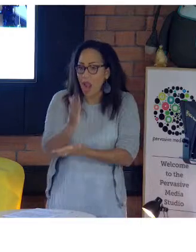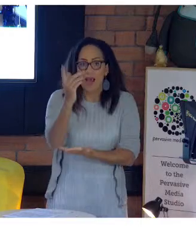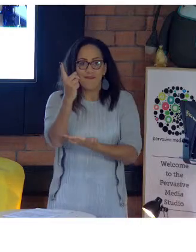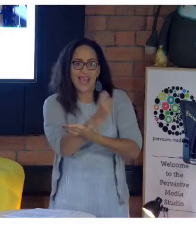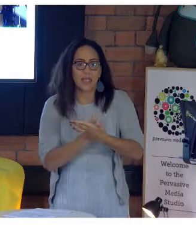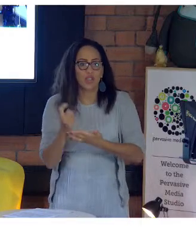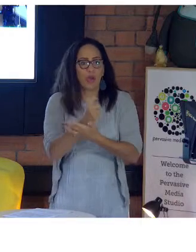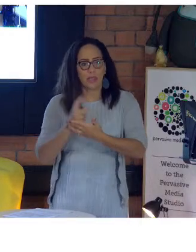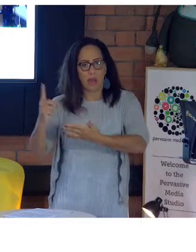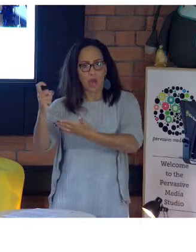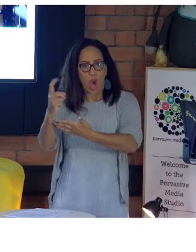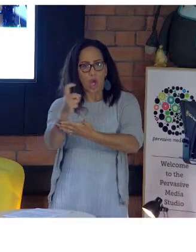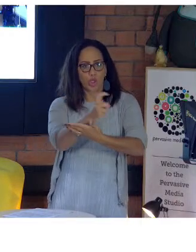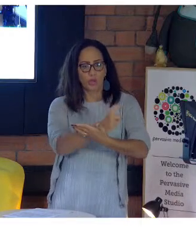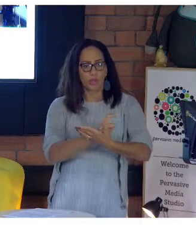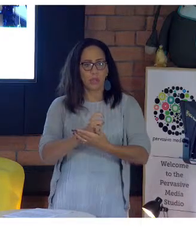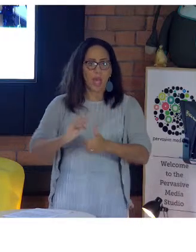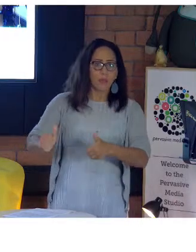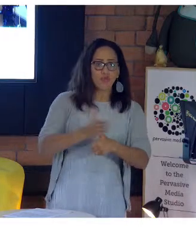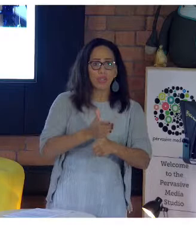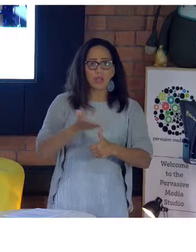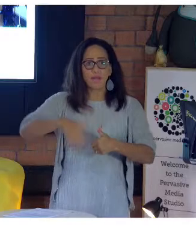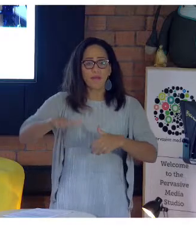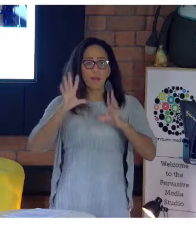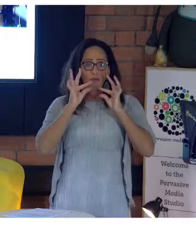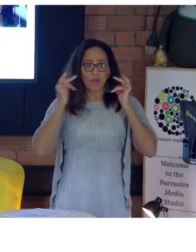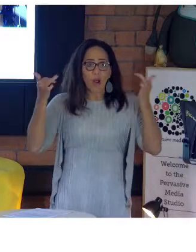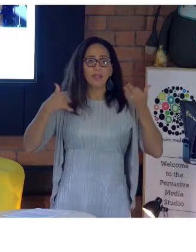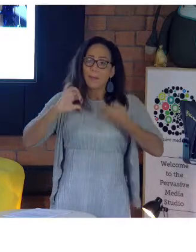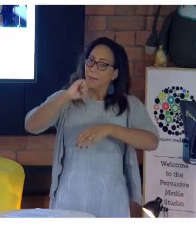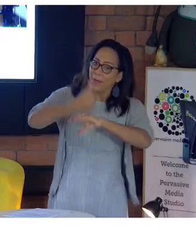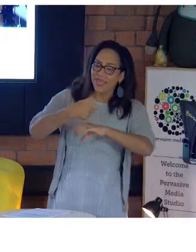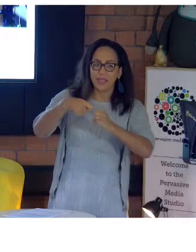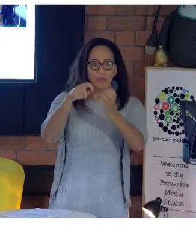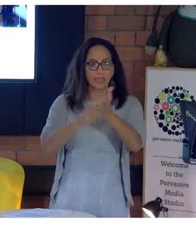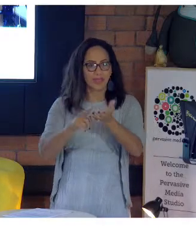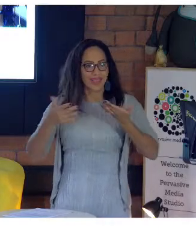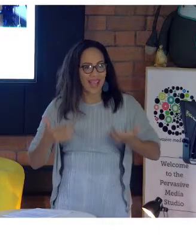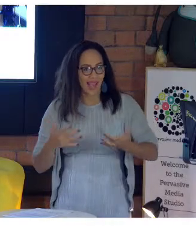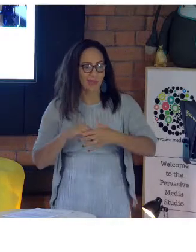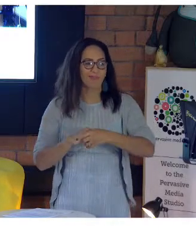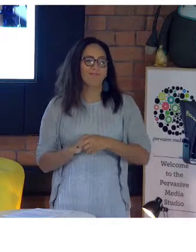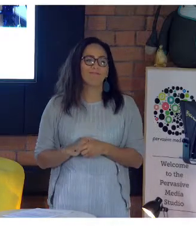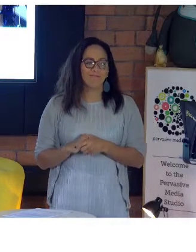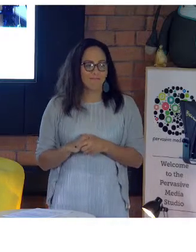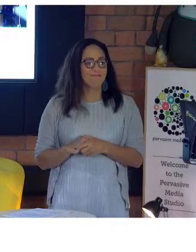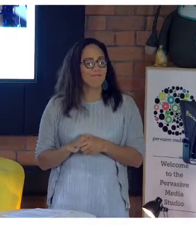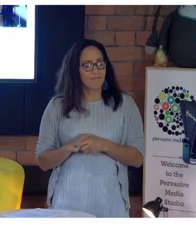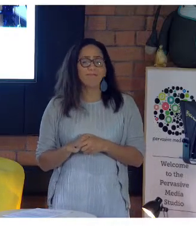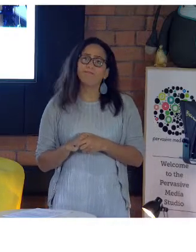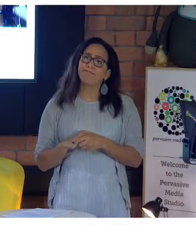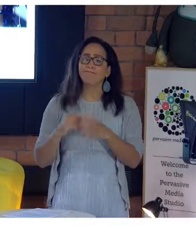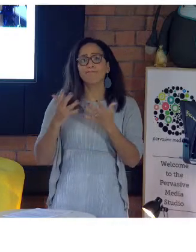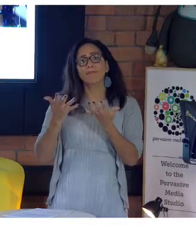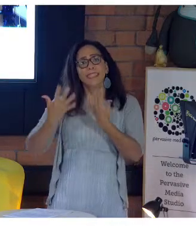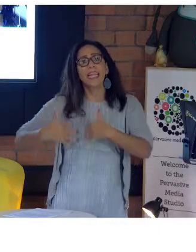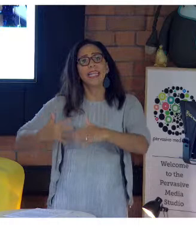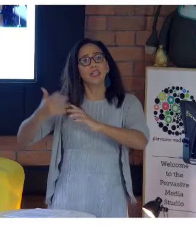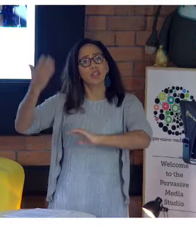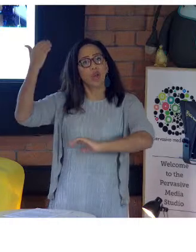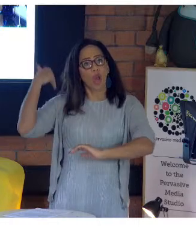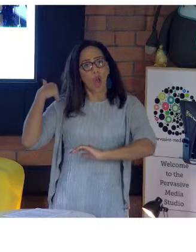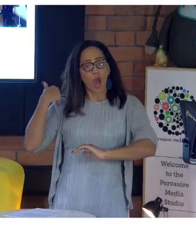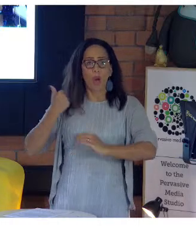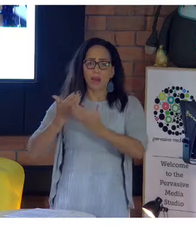cartoonist, and I'm originally from France. I'm now based in Bristol. And over 10 years ago, I studied